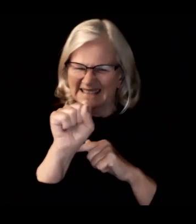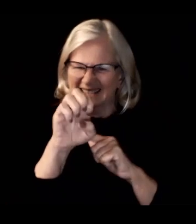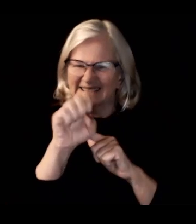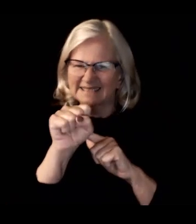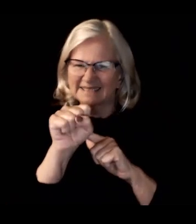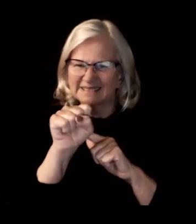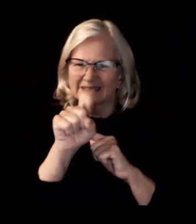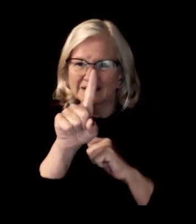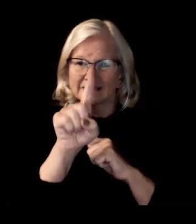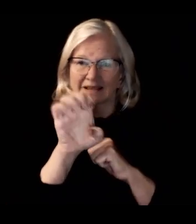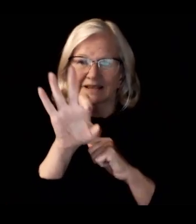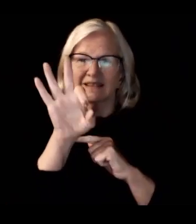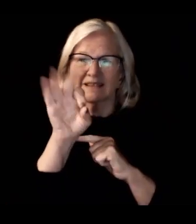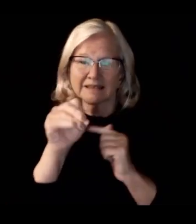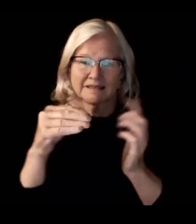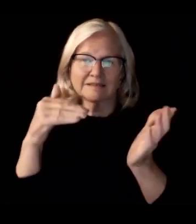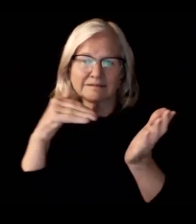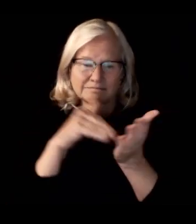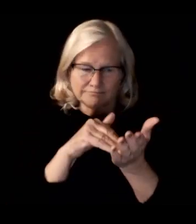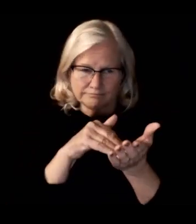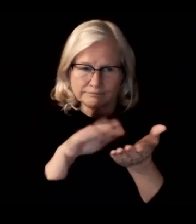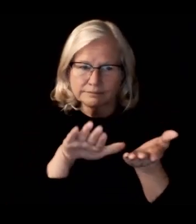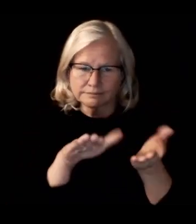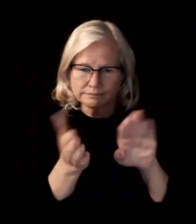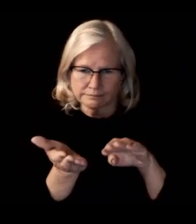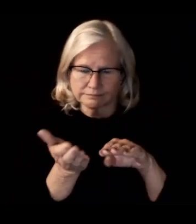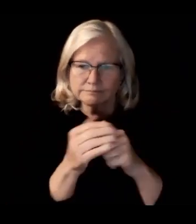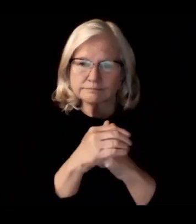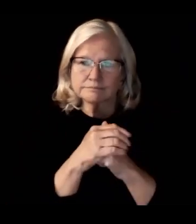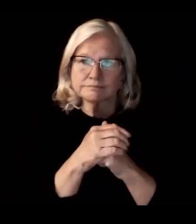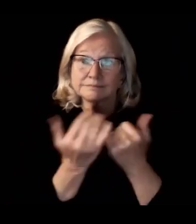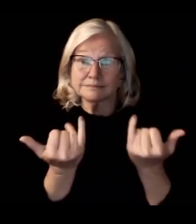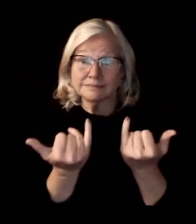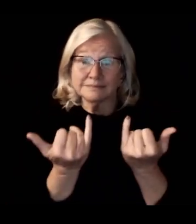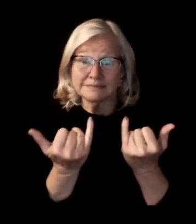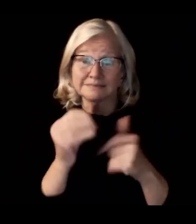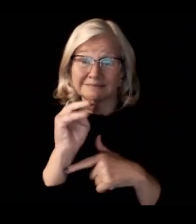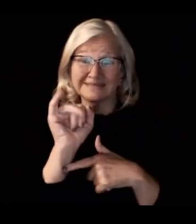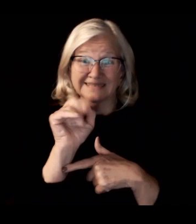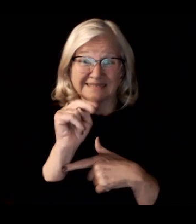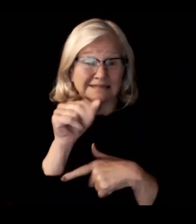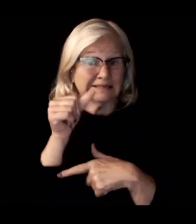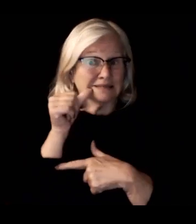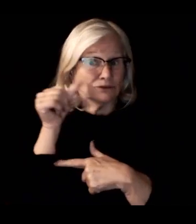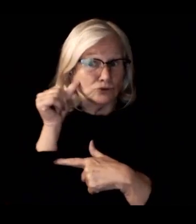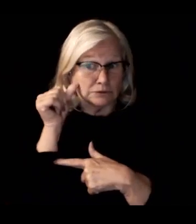added 389 cases yesterday for a total of